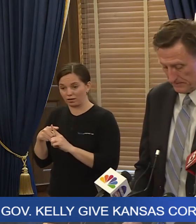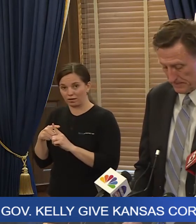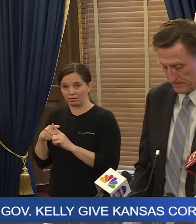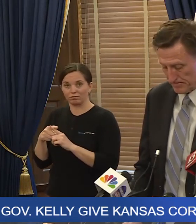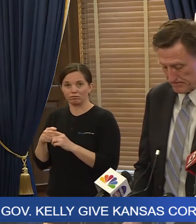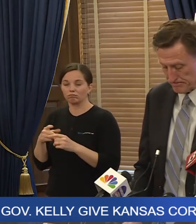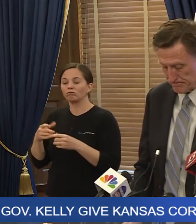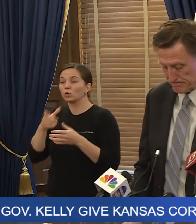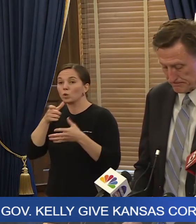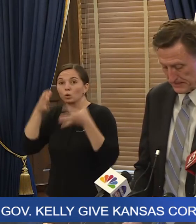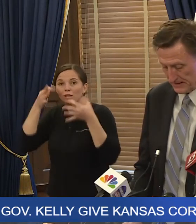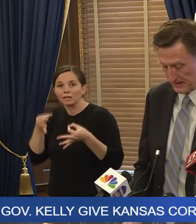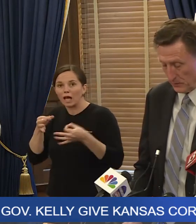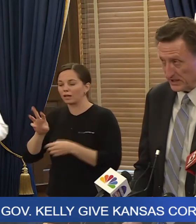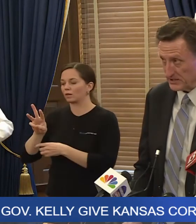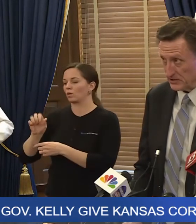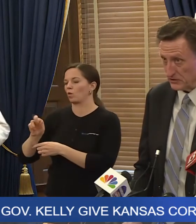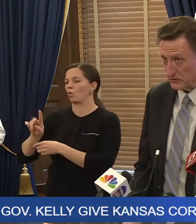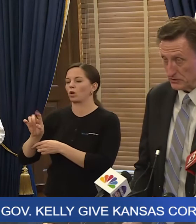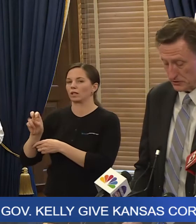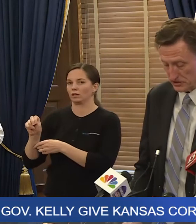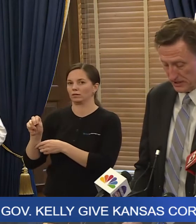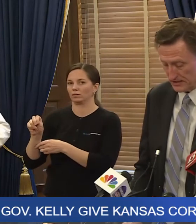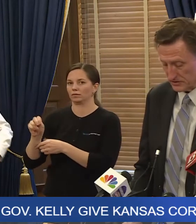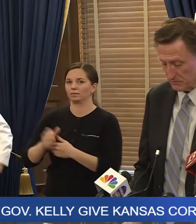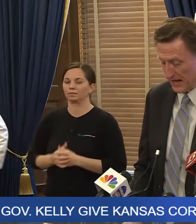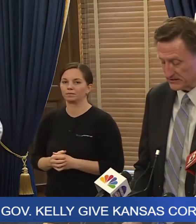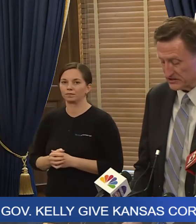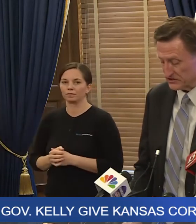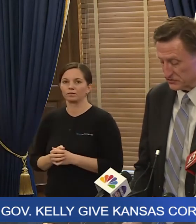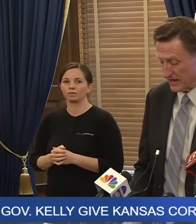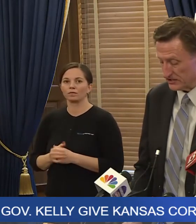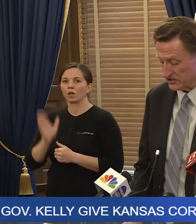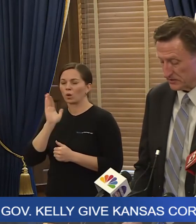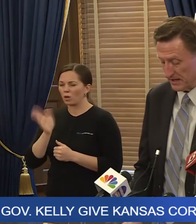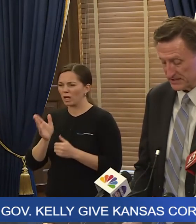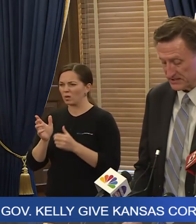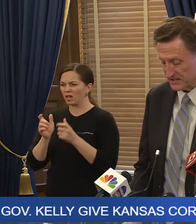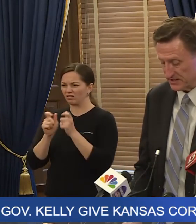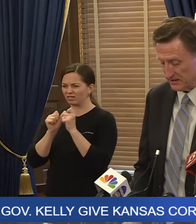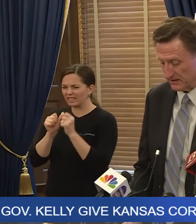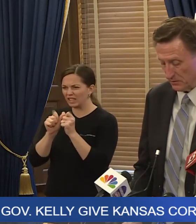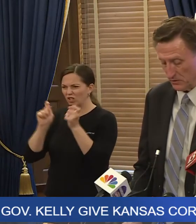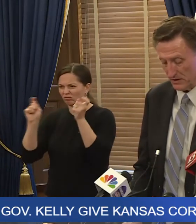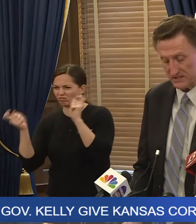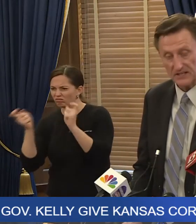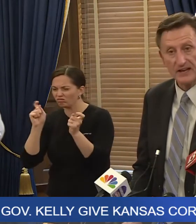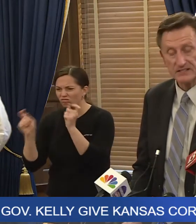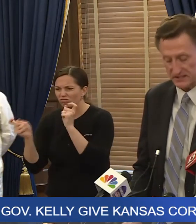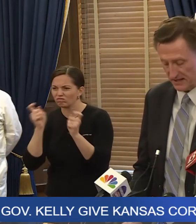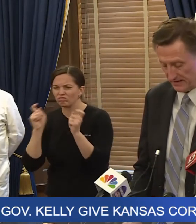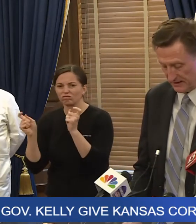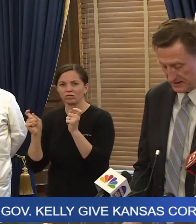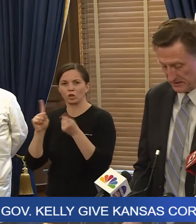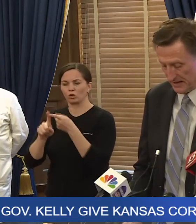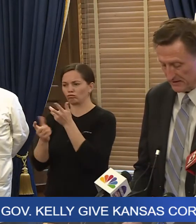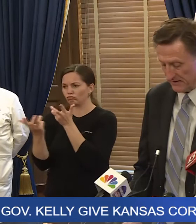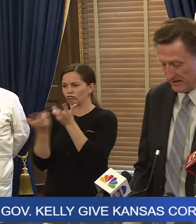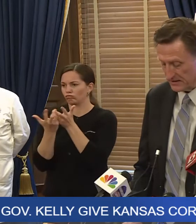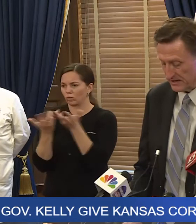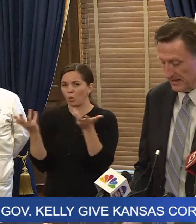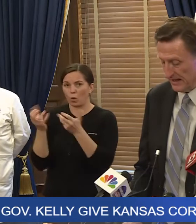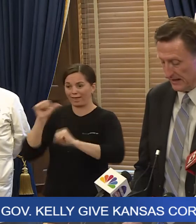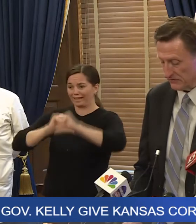warden. We continue to adjust practices and strategies to be consistent with what the science is telling us